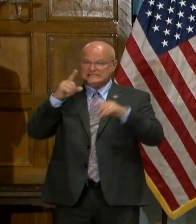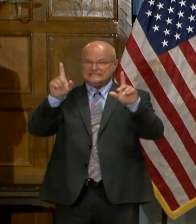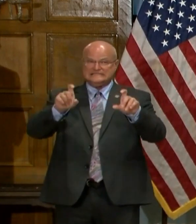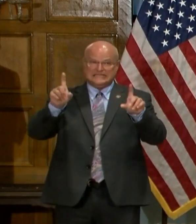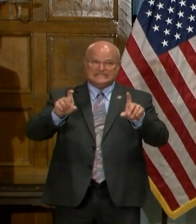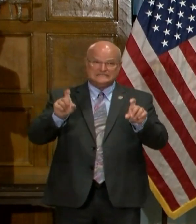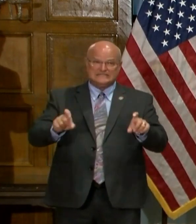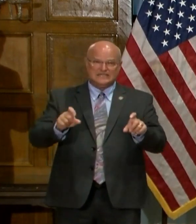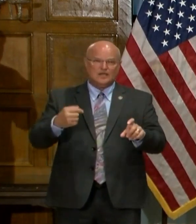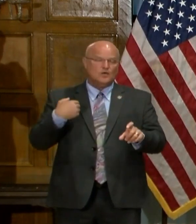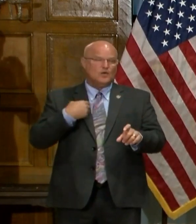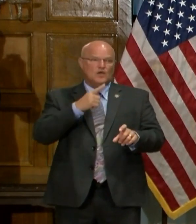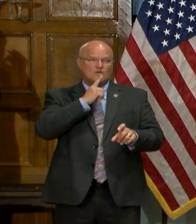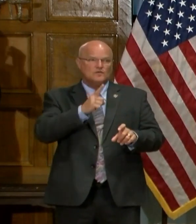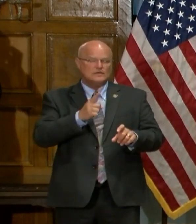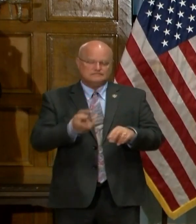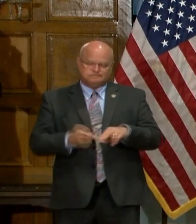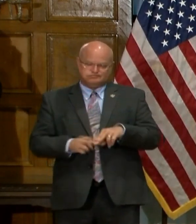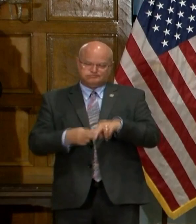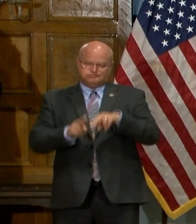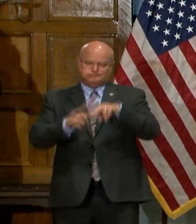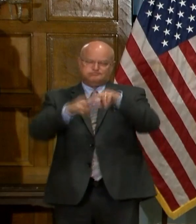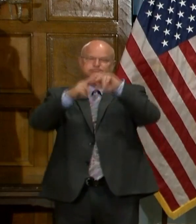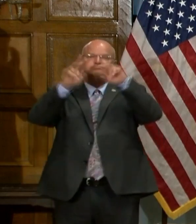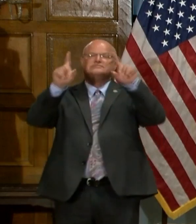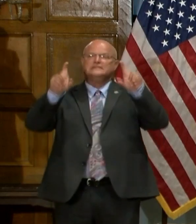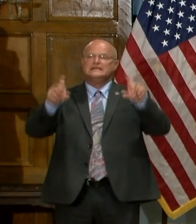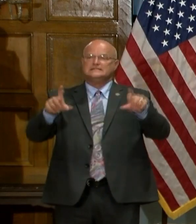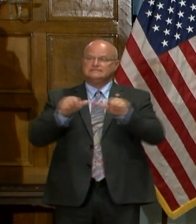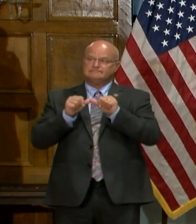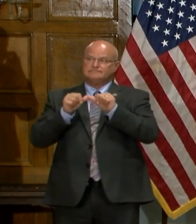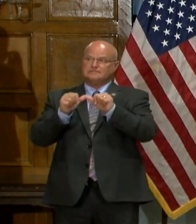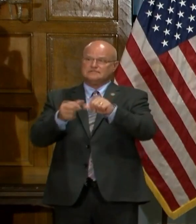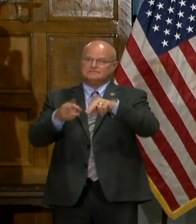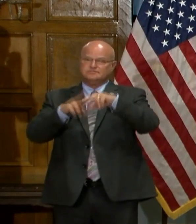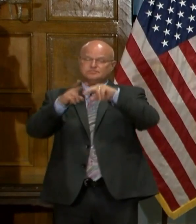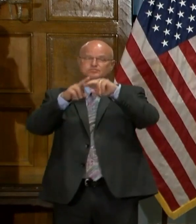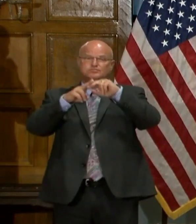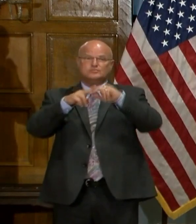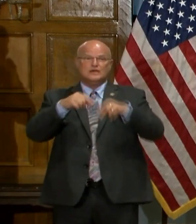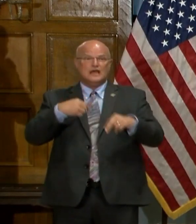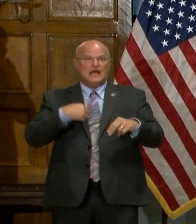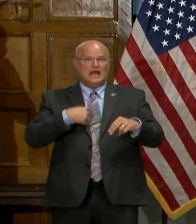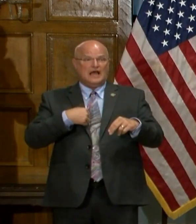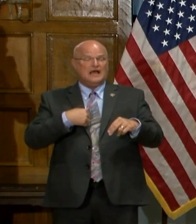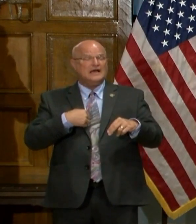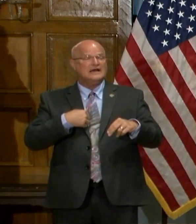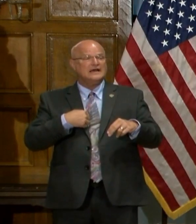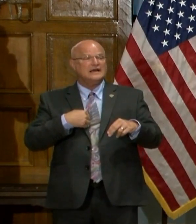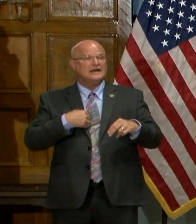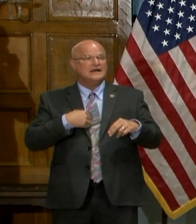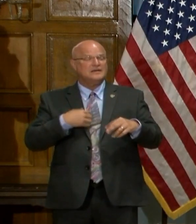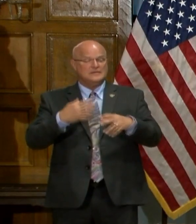testing. We've really scaled up our testing, and we will continue to do that. I'm taking the governor's